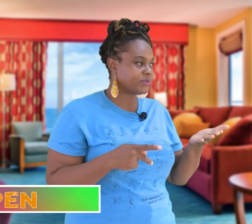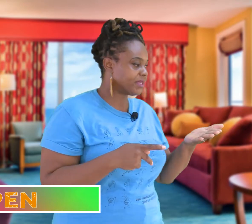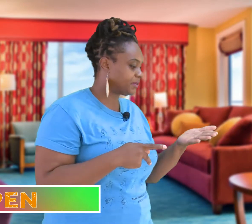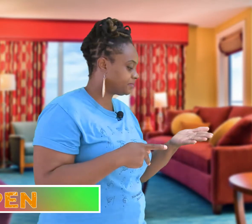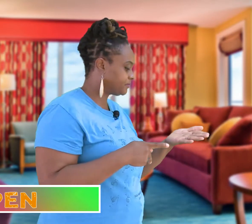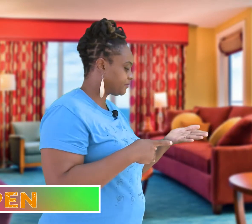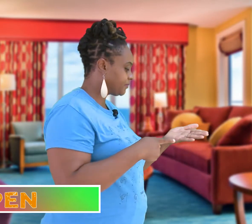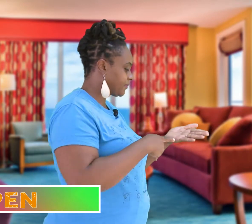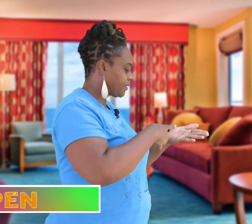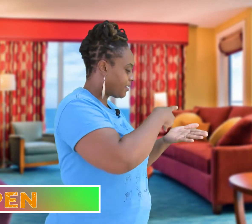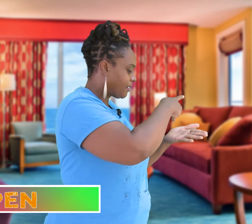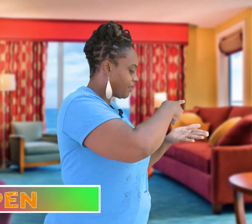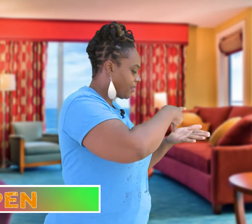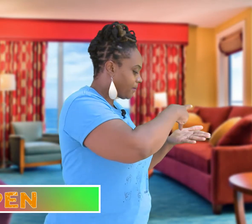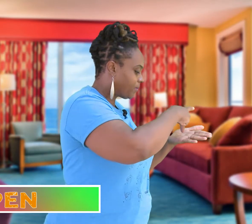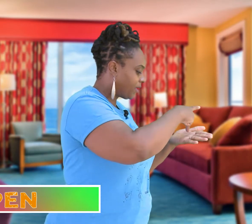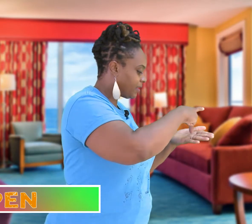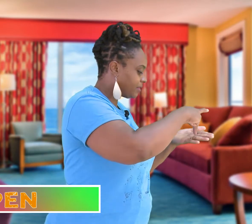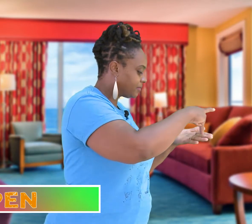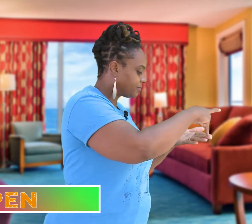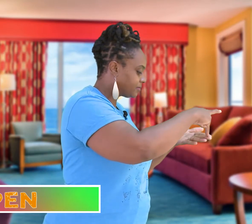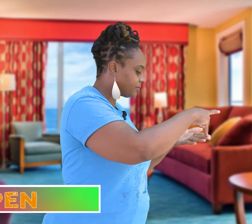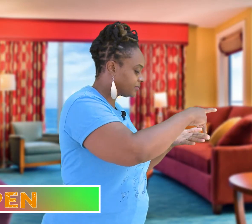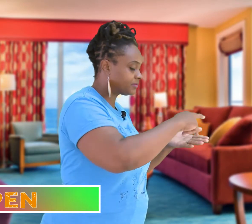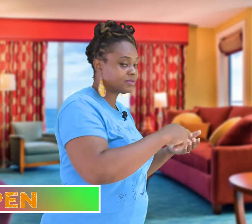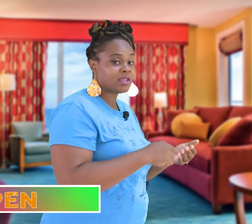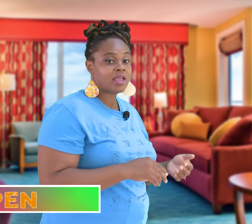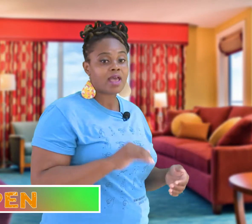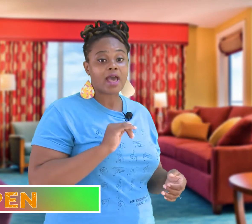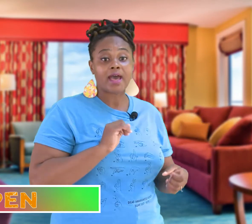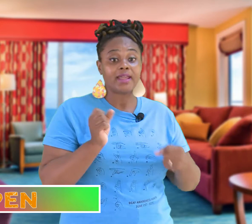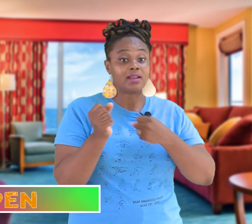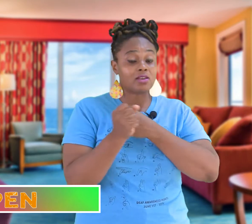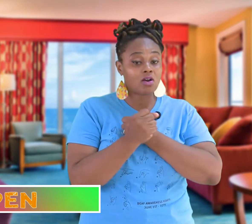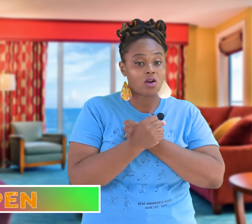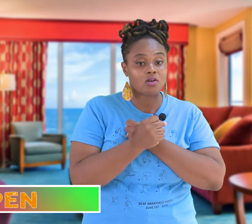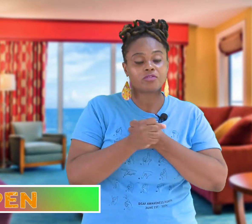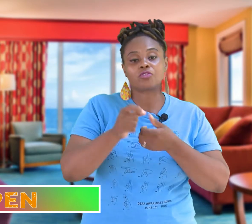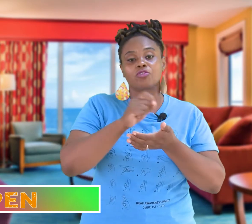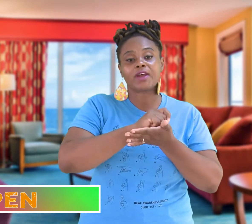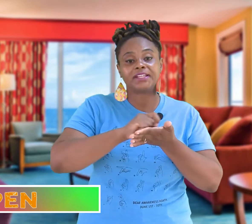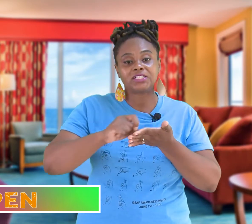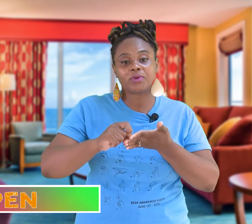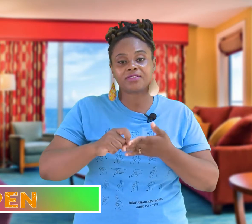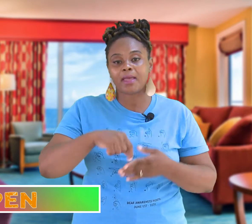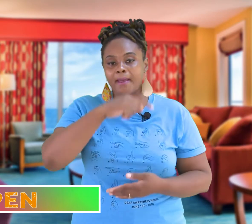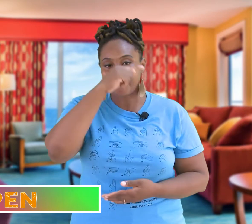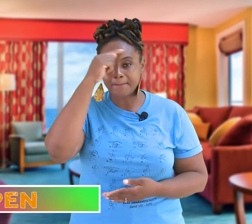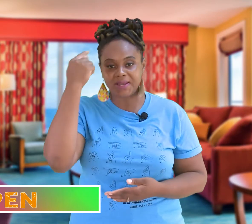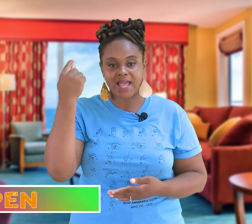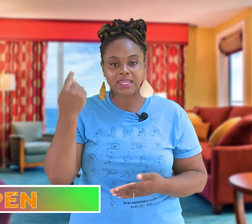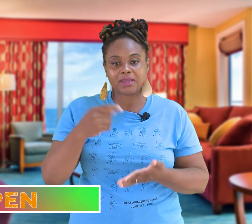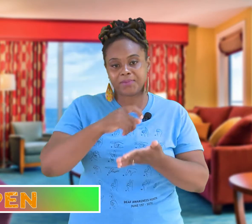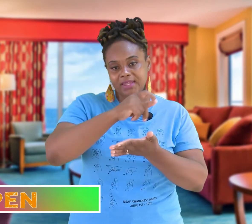way. Pen. I love writing with black ink